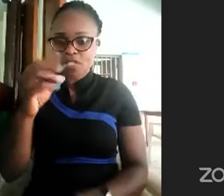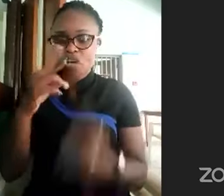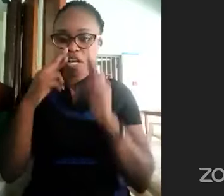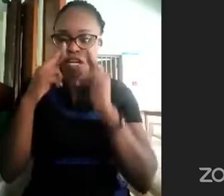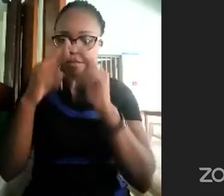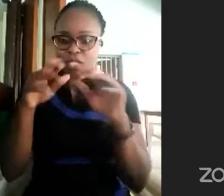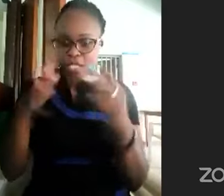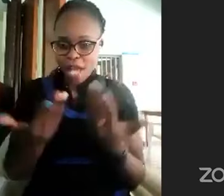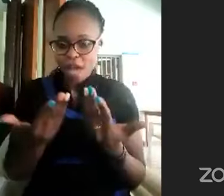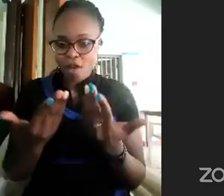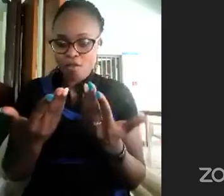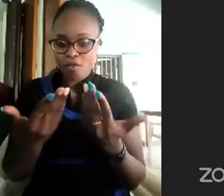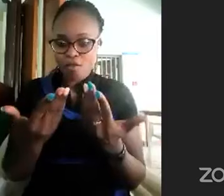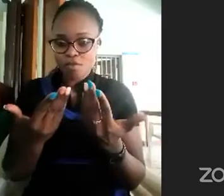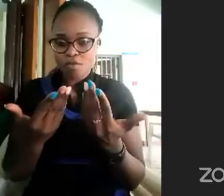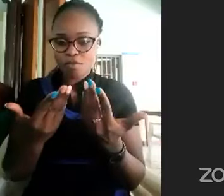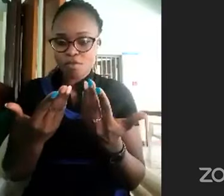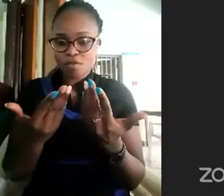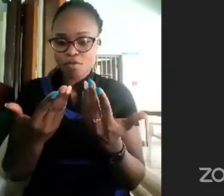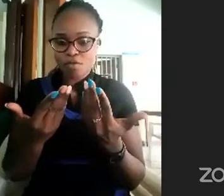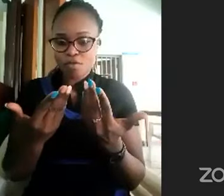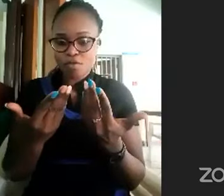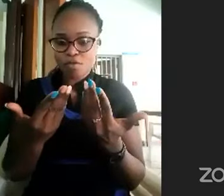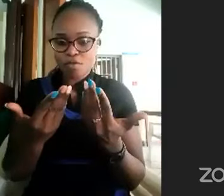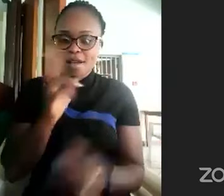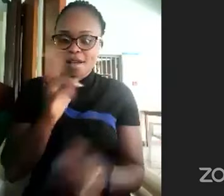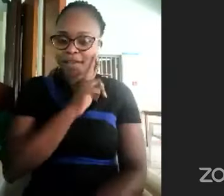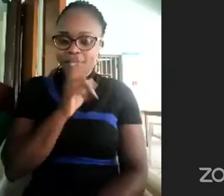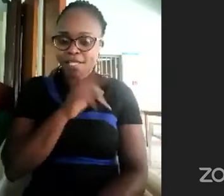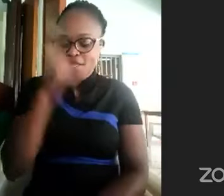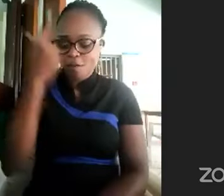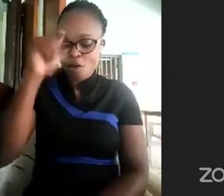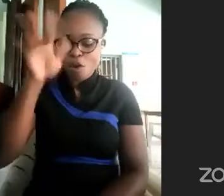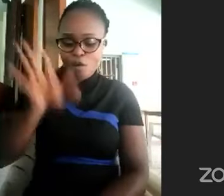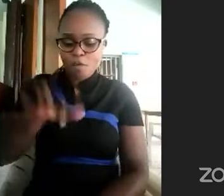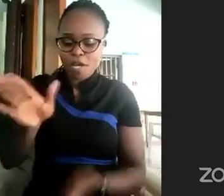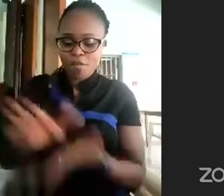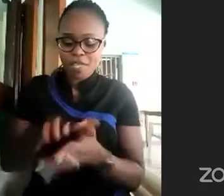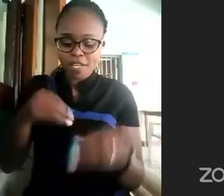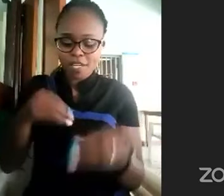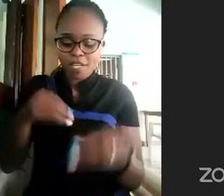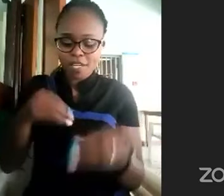with disabilities. This discrimination manifests in such a way that the